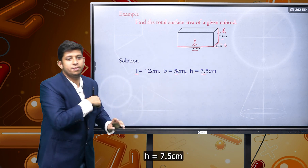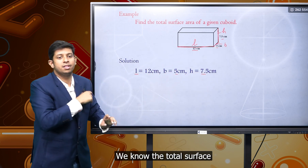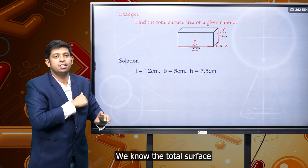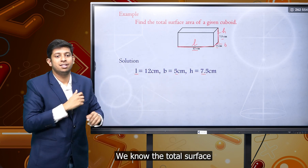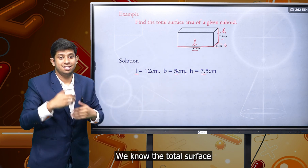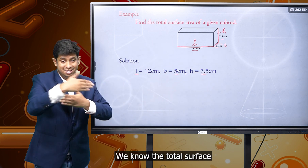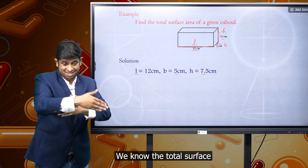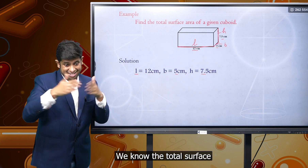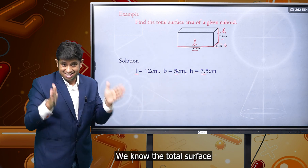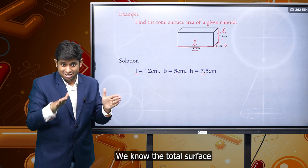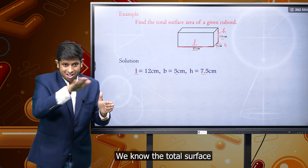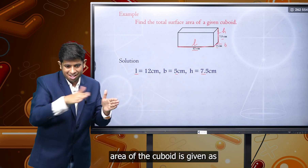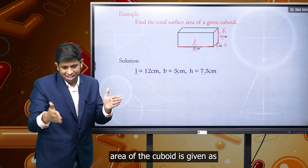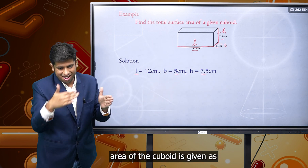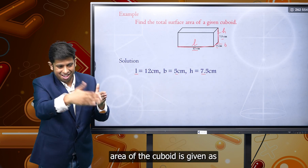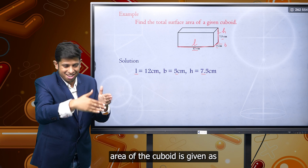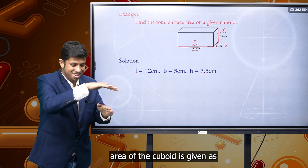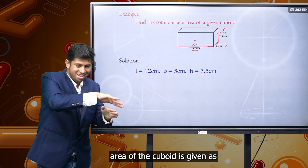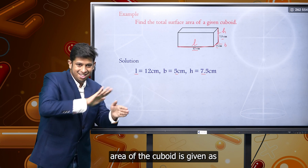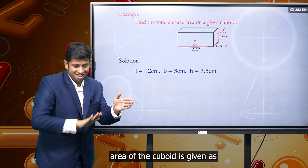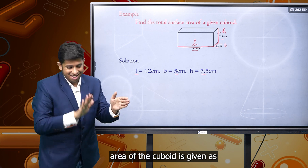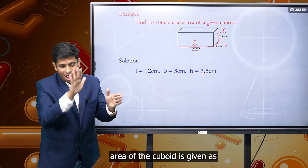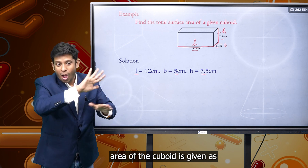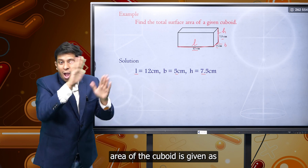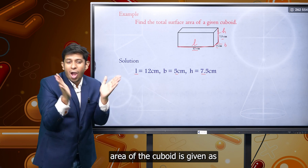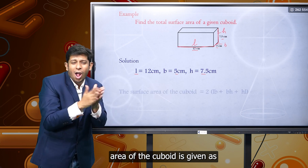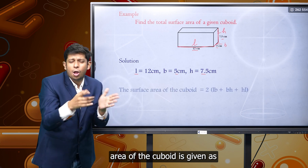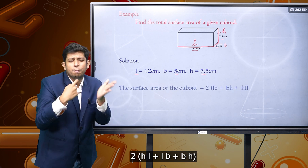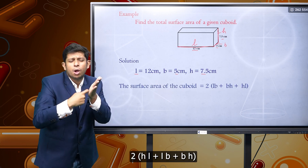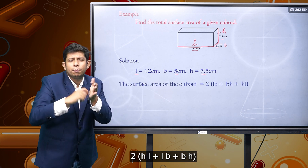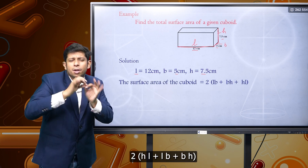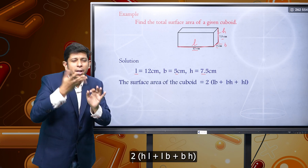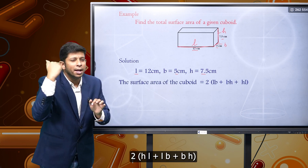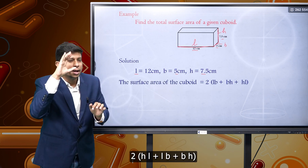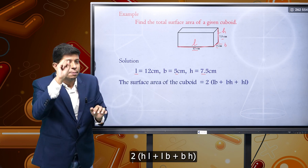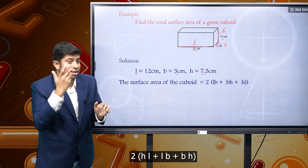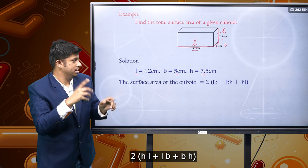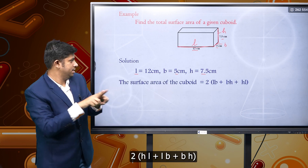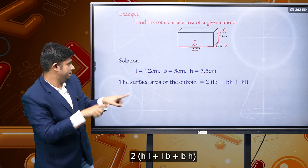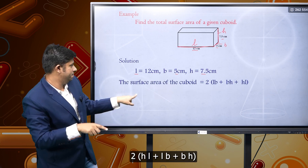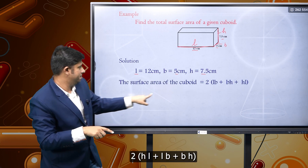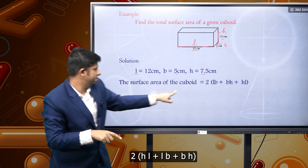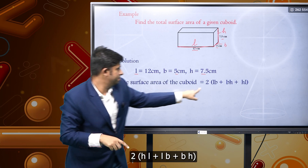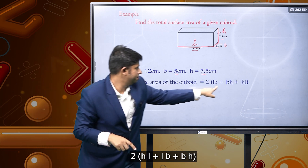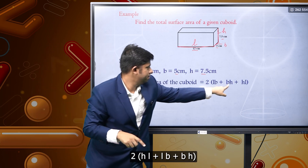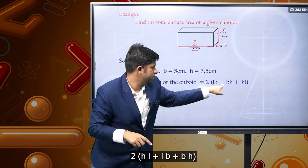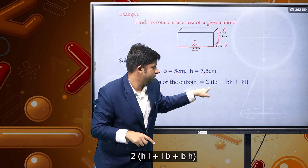We know the total surface area of the cuboid is given as 2 into LB plus BH plus